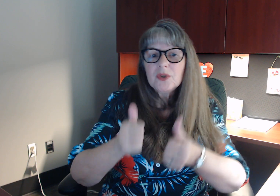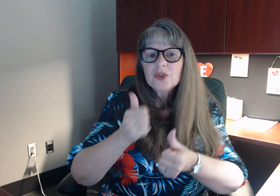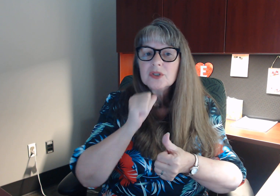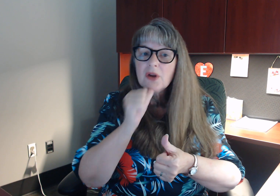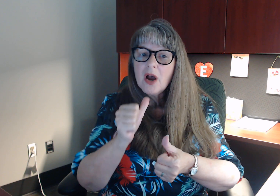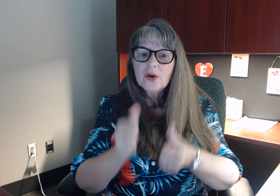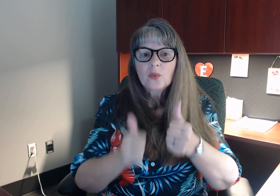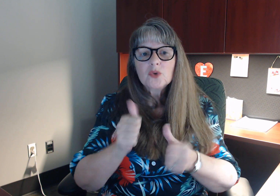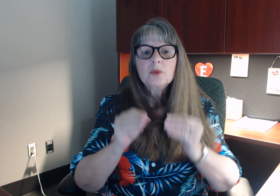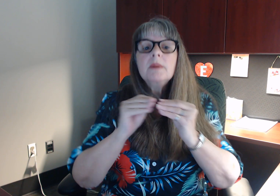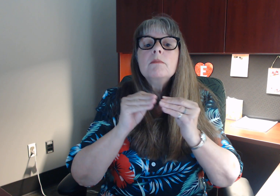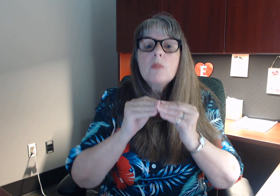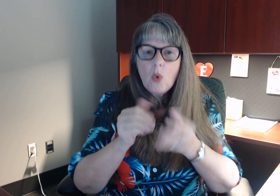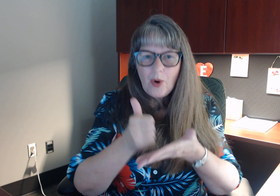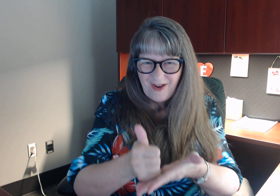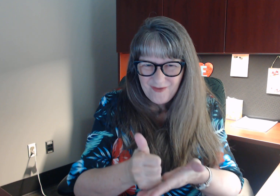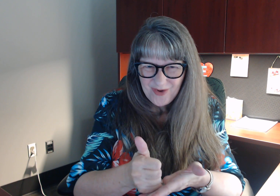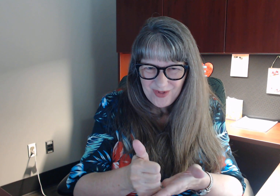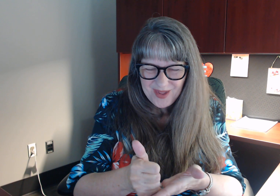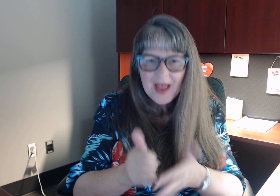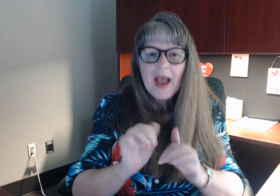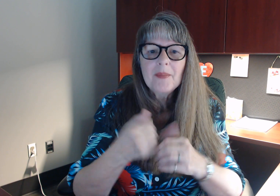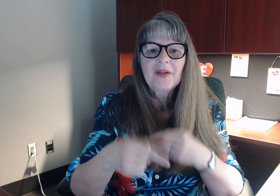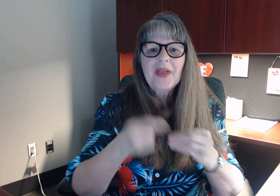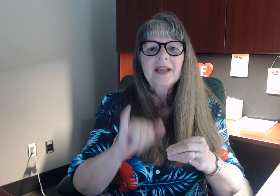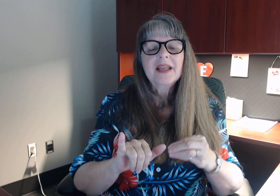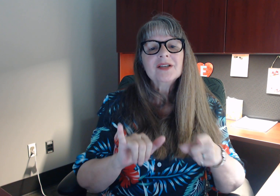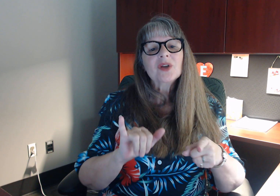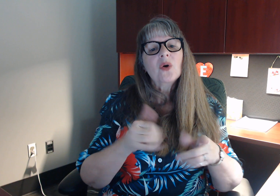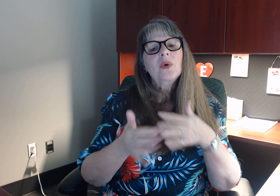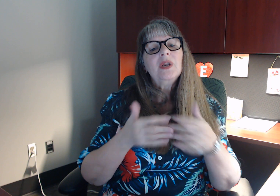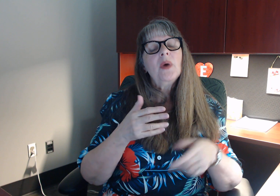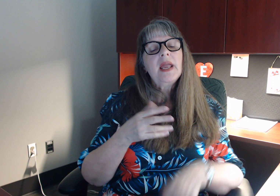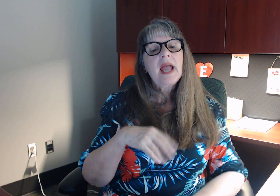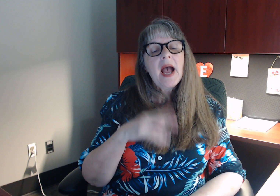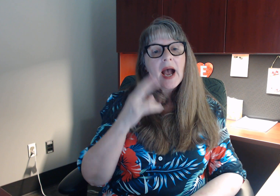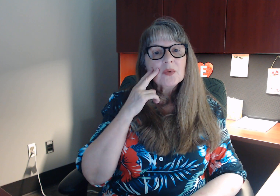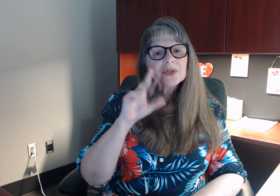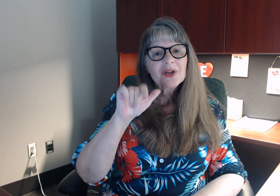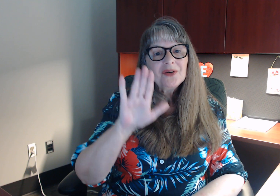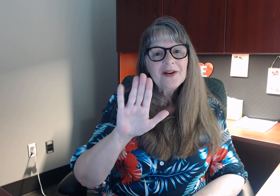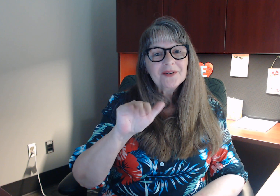is not, or which would be more helpful. How about that? So anyway, I will see y'all later.